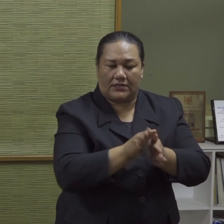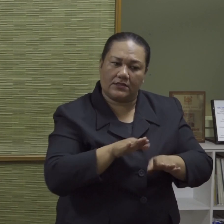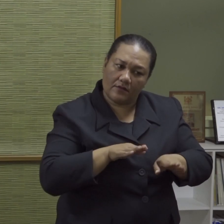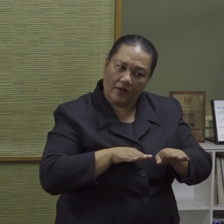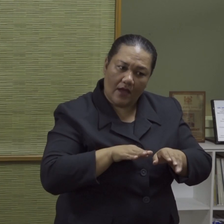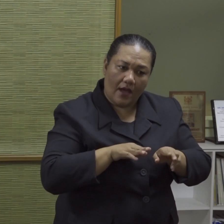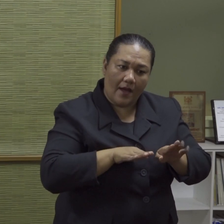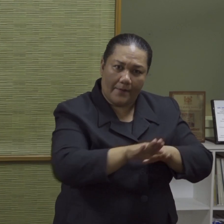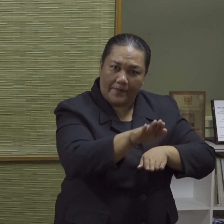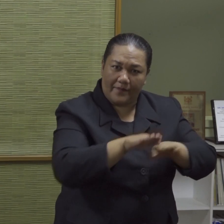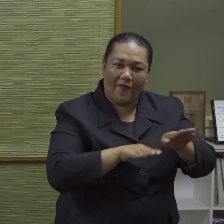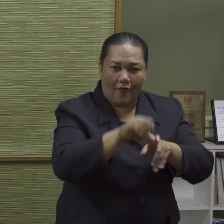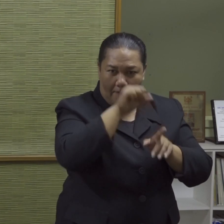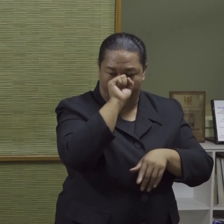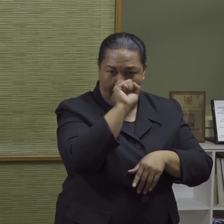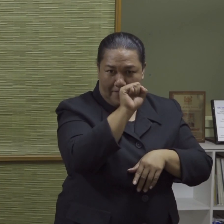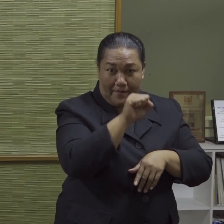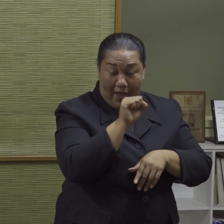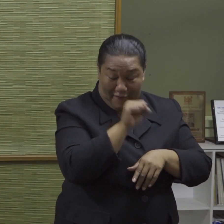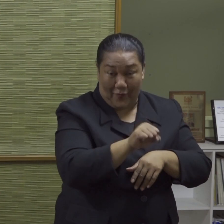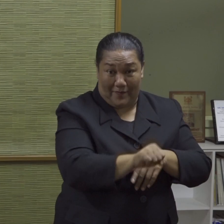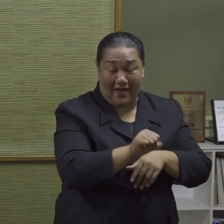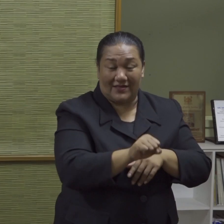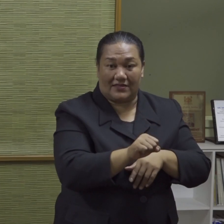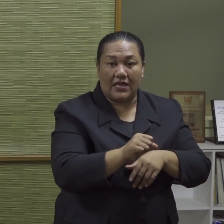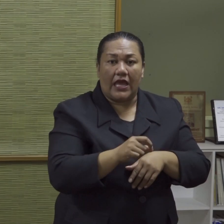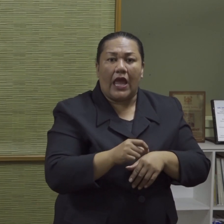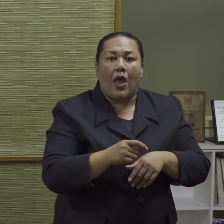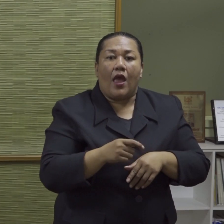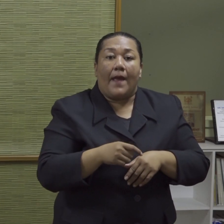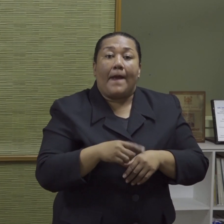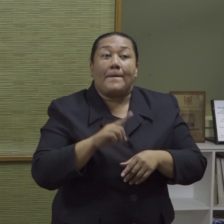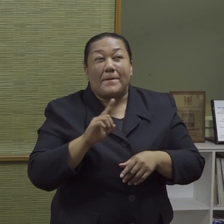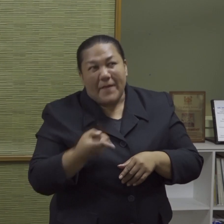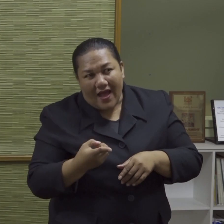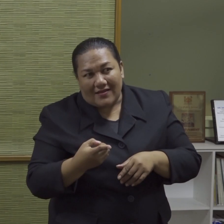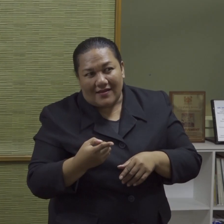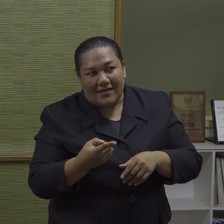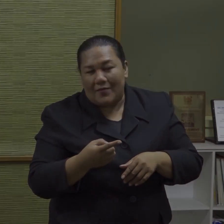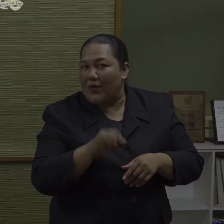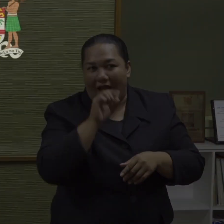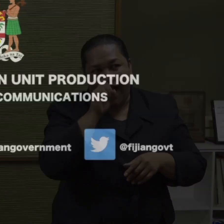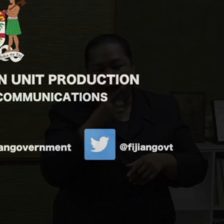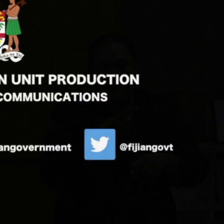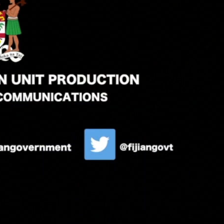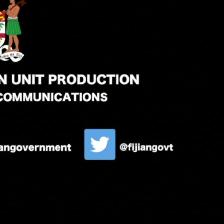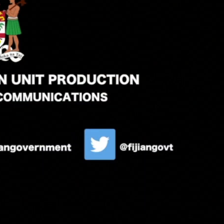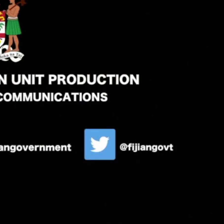However, there is no restrictions from public transport to stop as we speak.